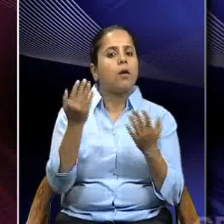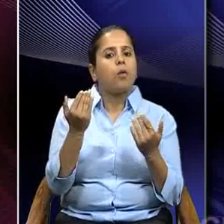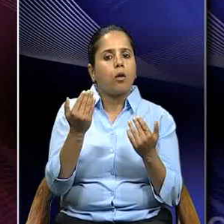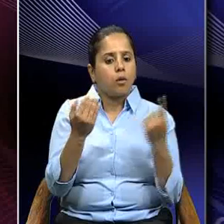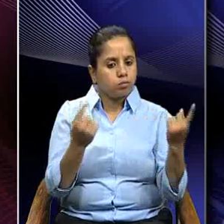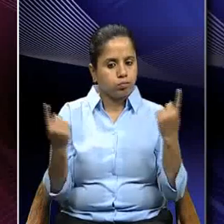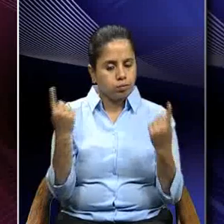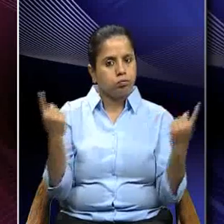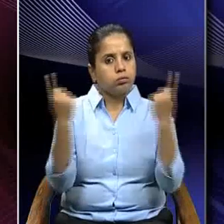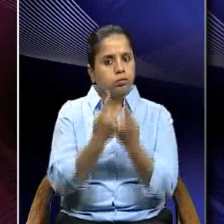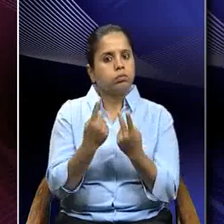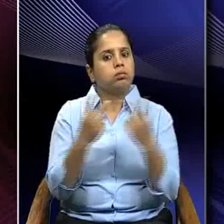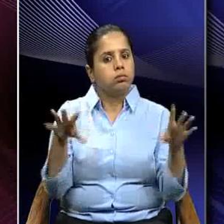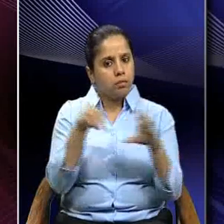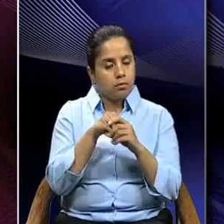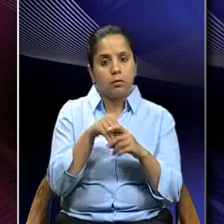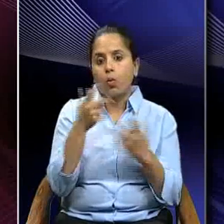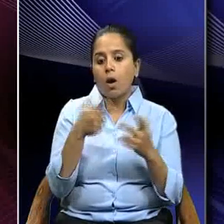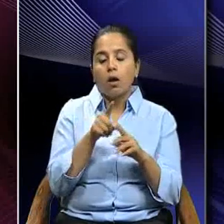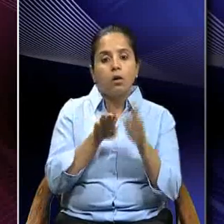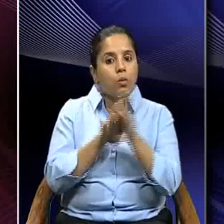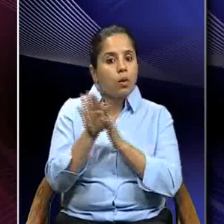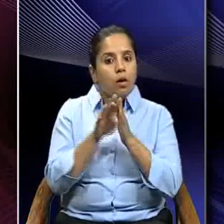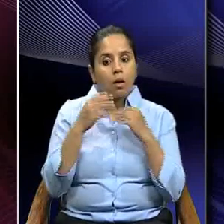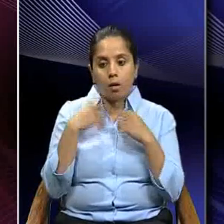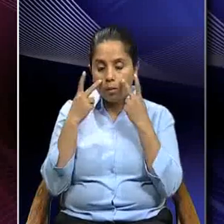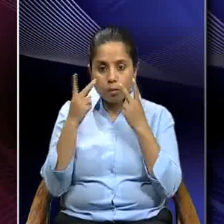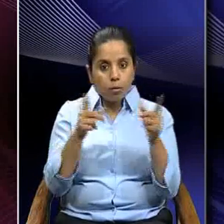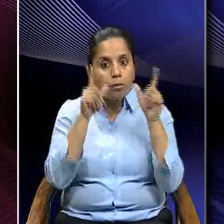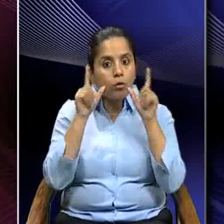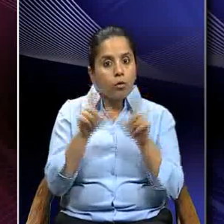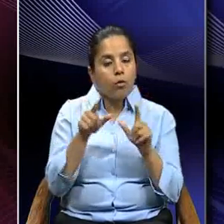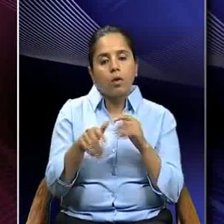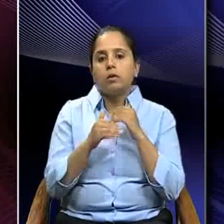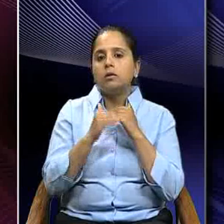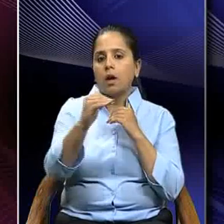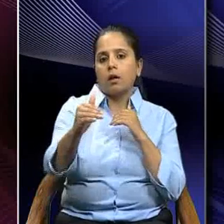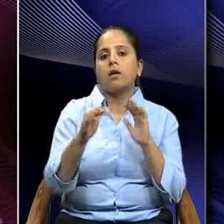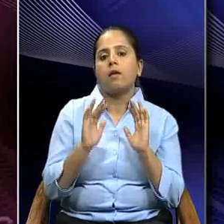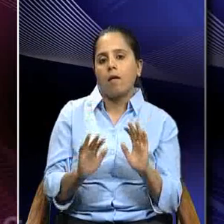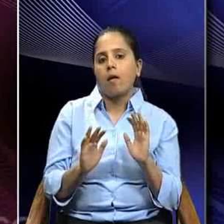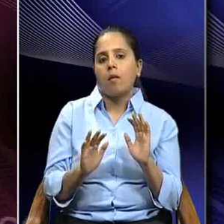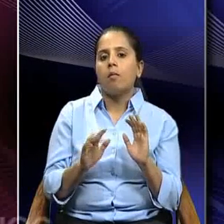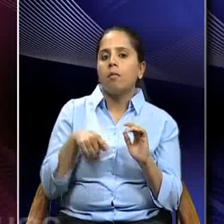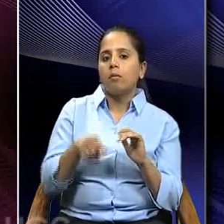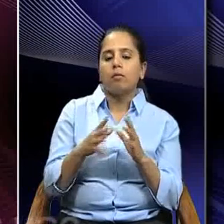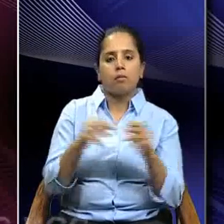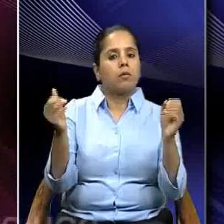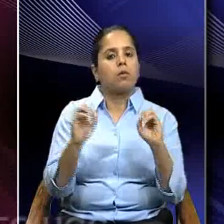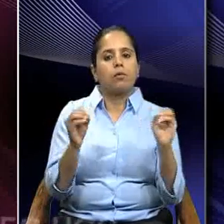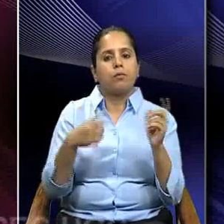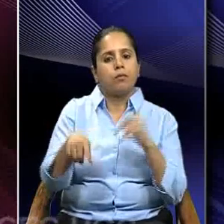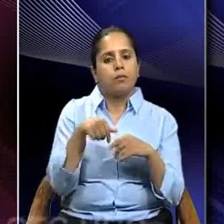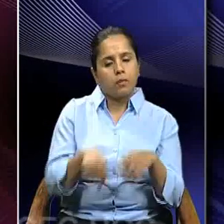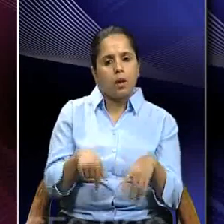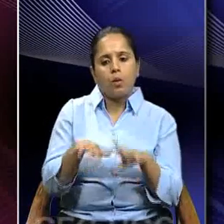and ensure that whatever development we are witnessing, that is sustainable, that is going to be sustainable, and we are going to leave